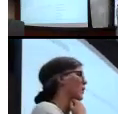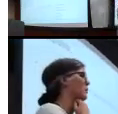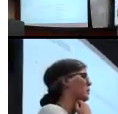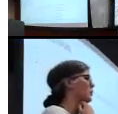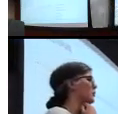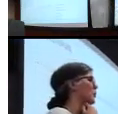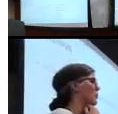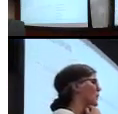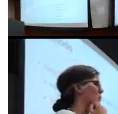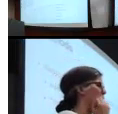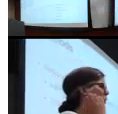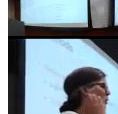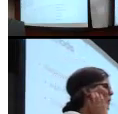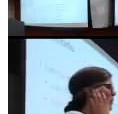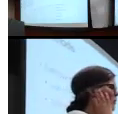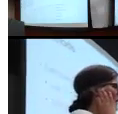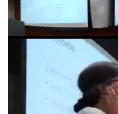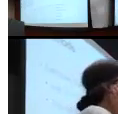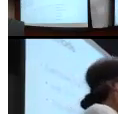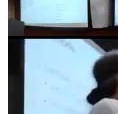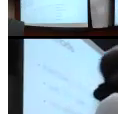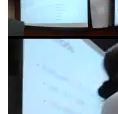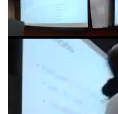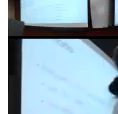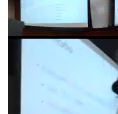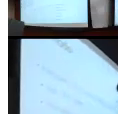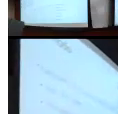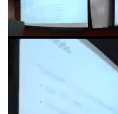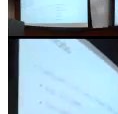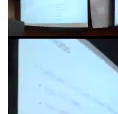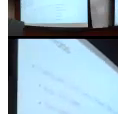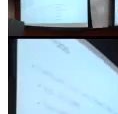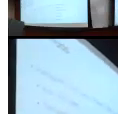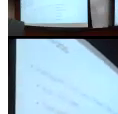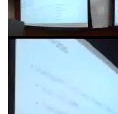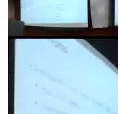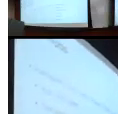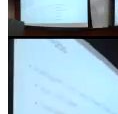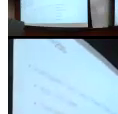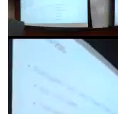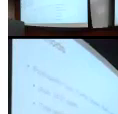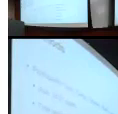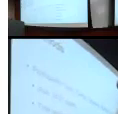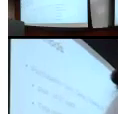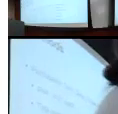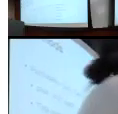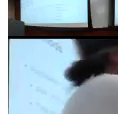know, the morphology is probably too complex to be picked up by lip reading alone. But it's an analysis we could do.